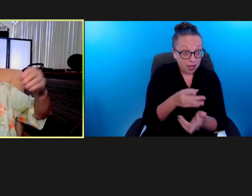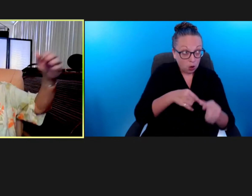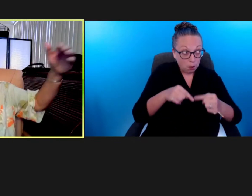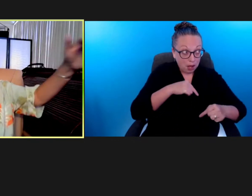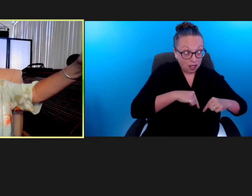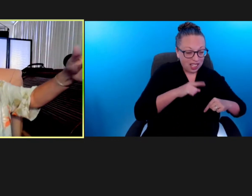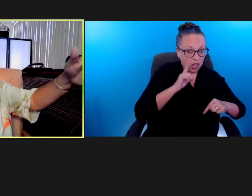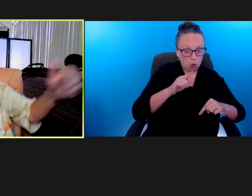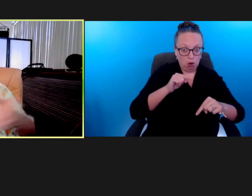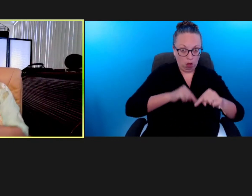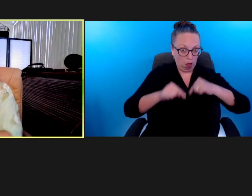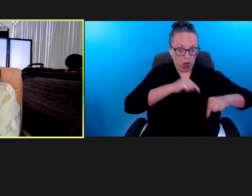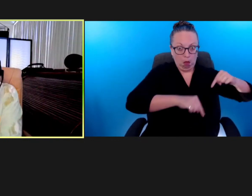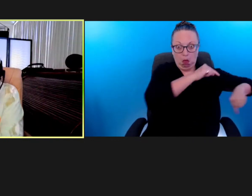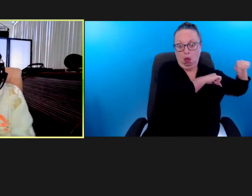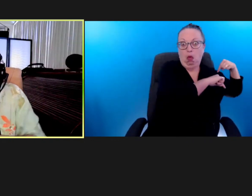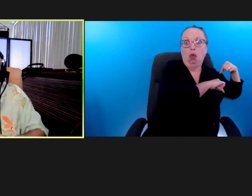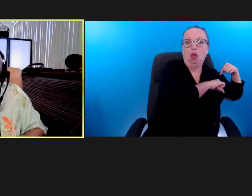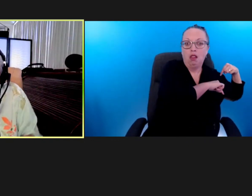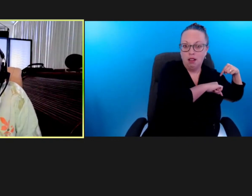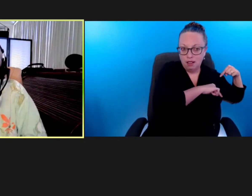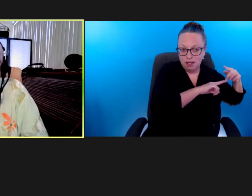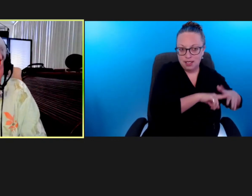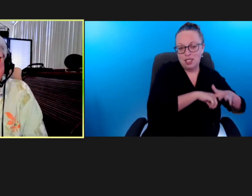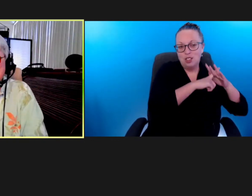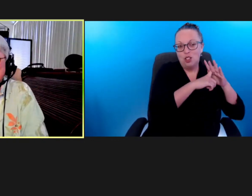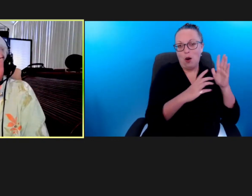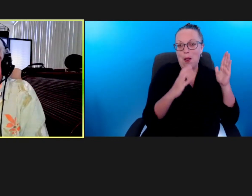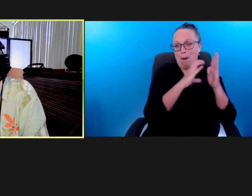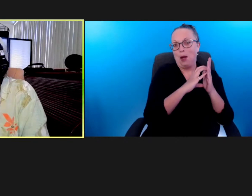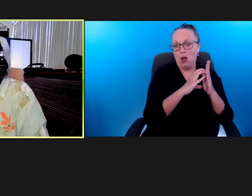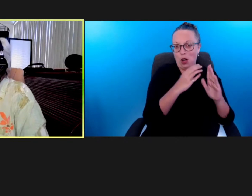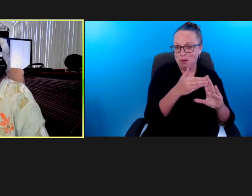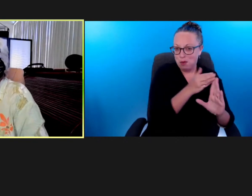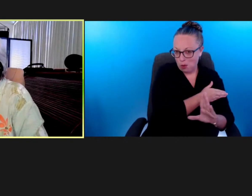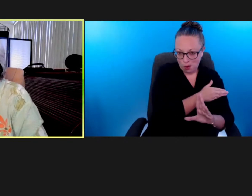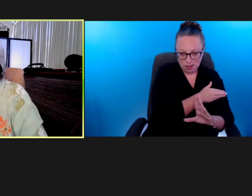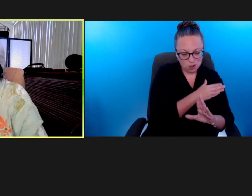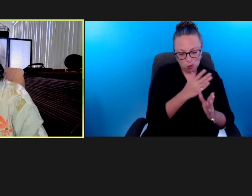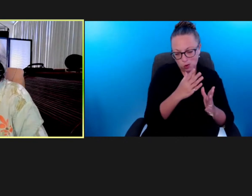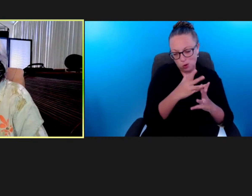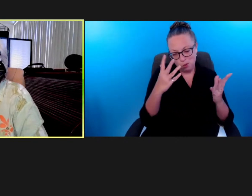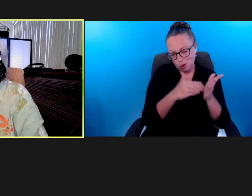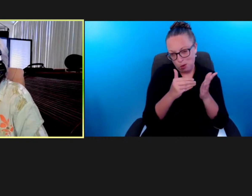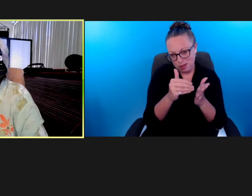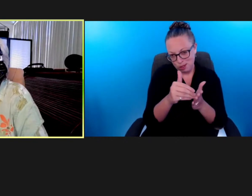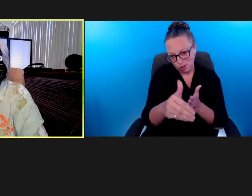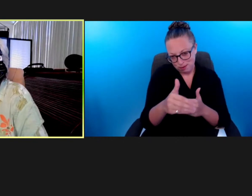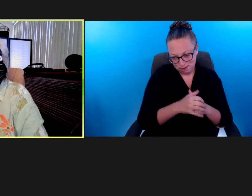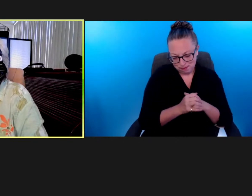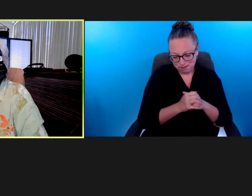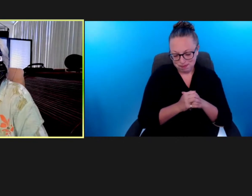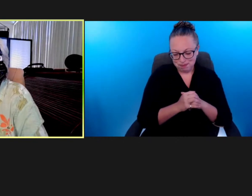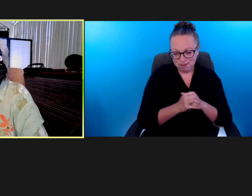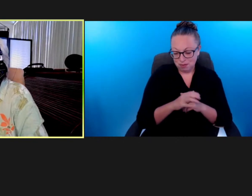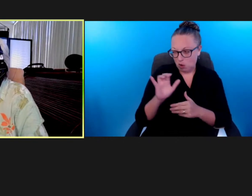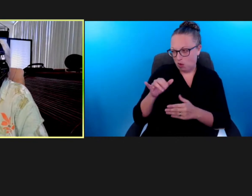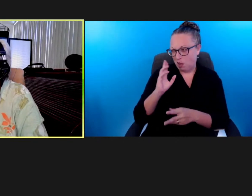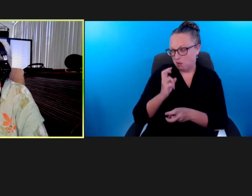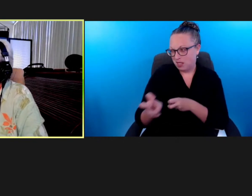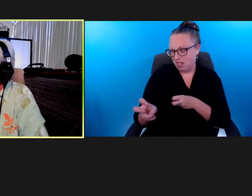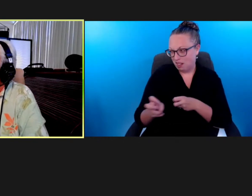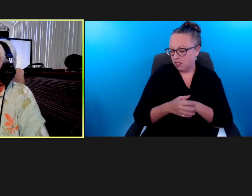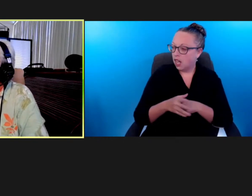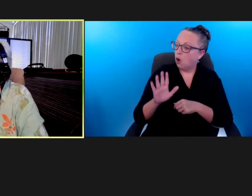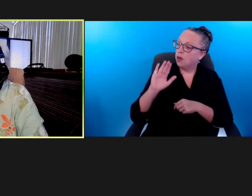go back and start at the paragraph. Oh, no. So it would be too much repetition. That would be hard. Yeah. Now, it seems to me